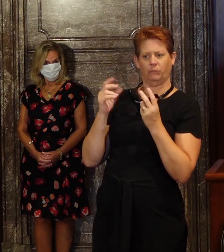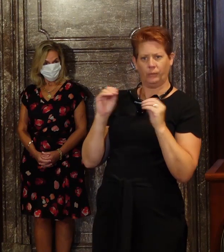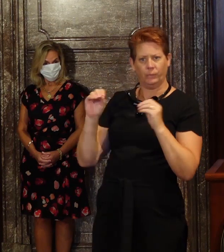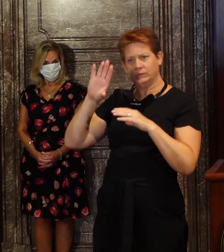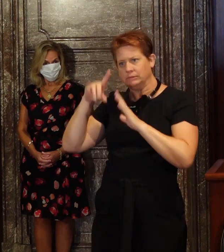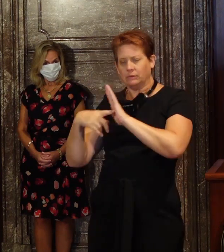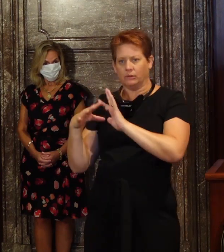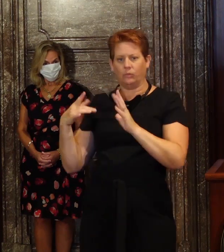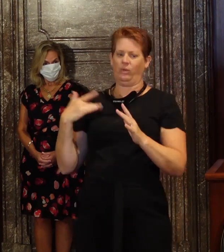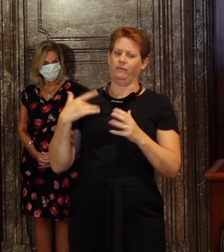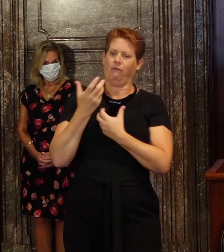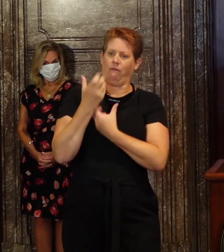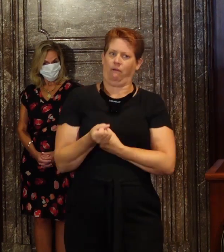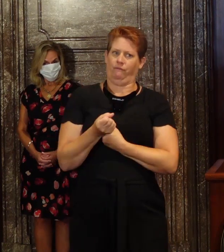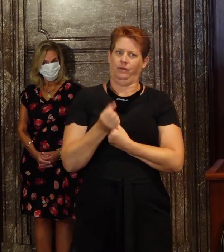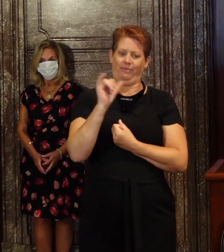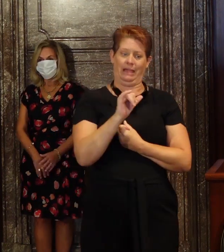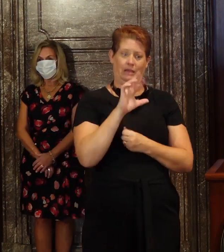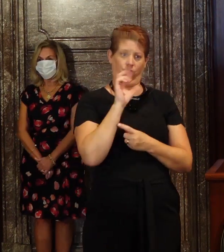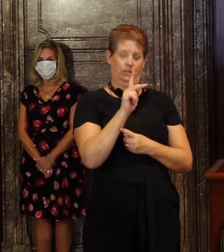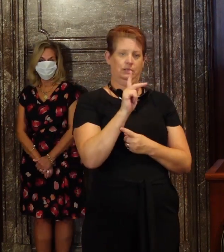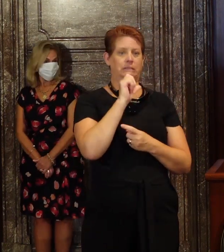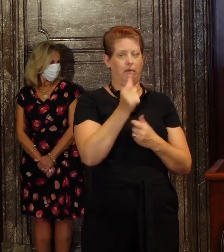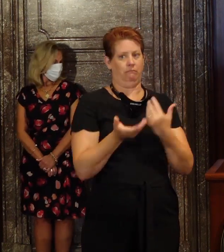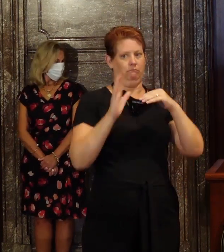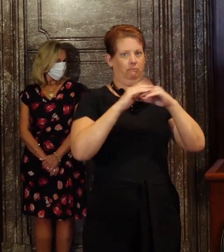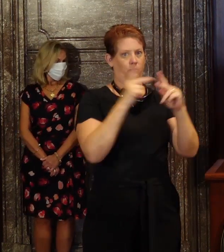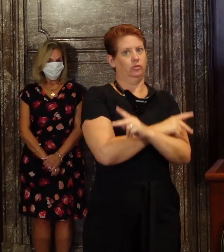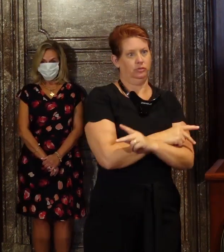that we are not increasing risk at that facility.